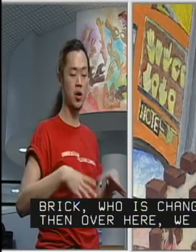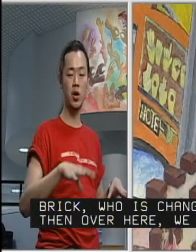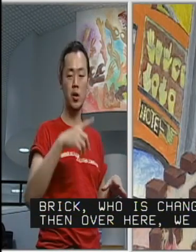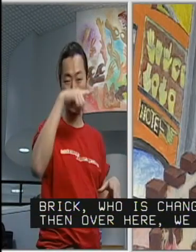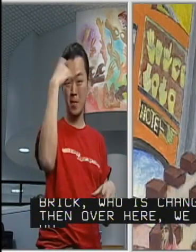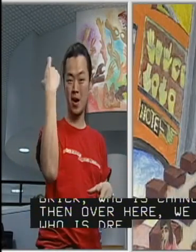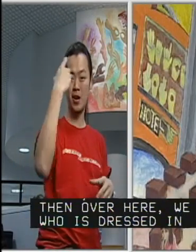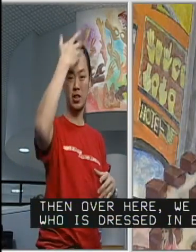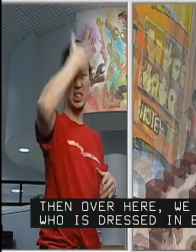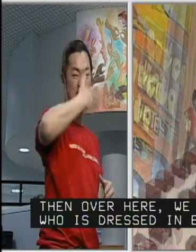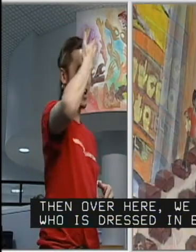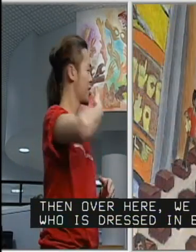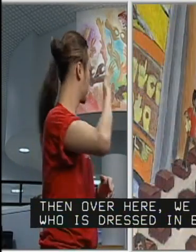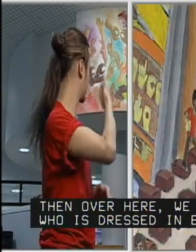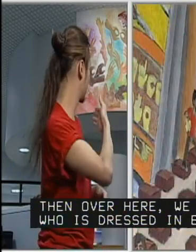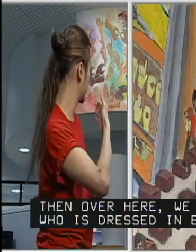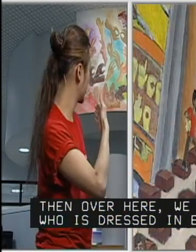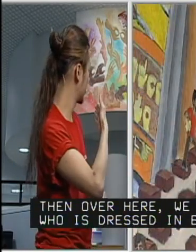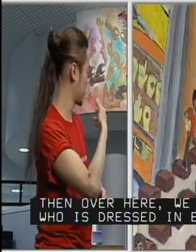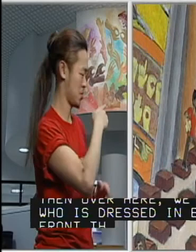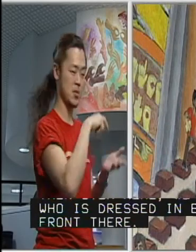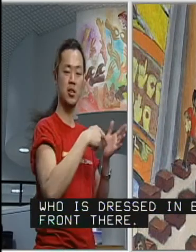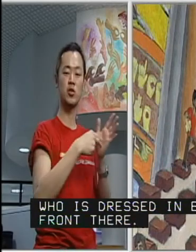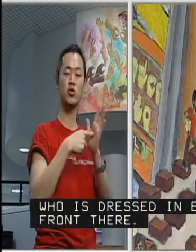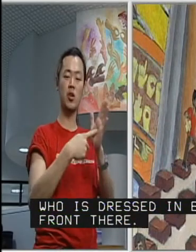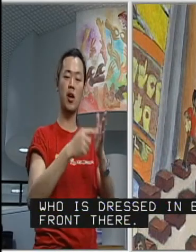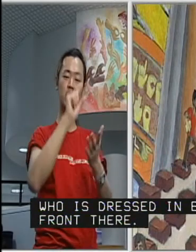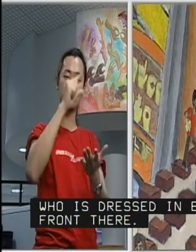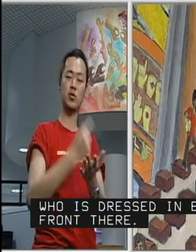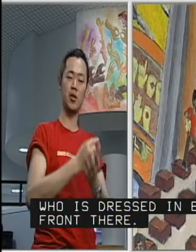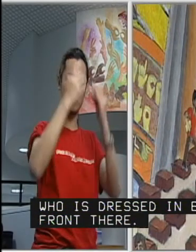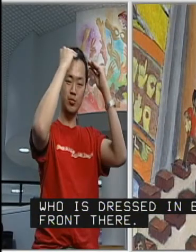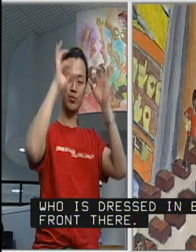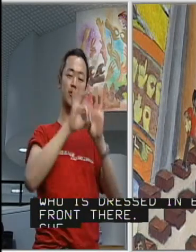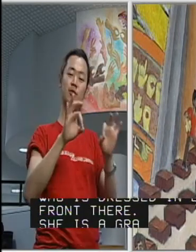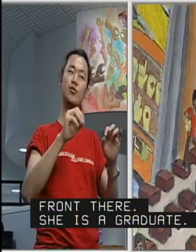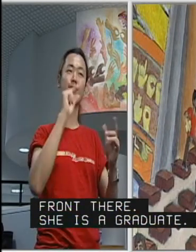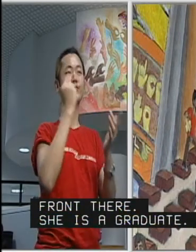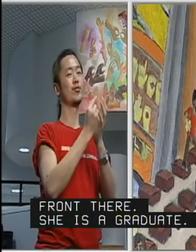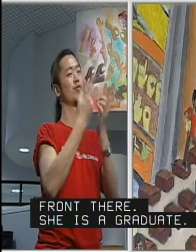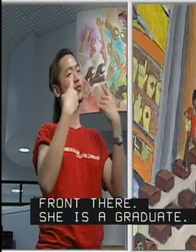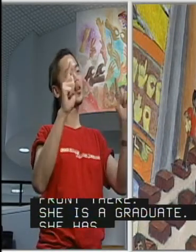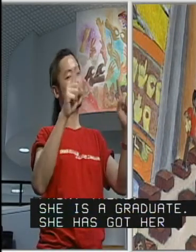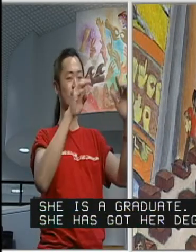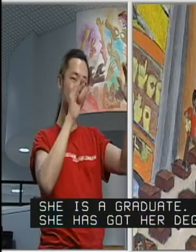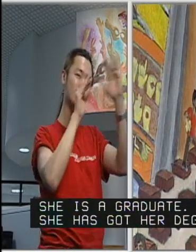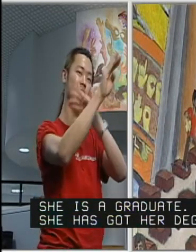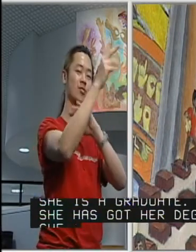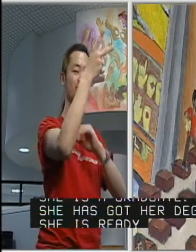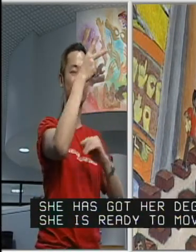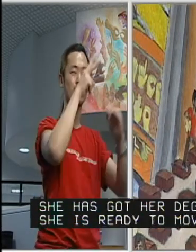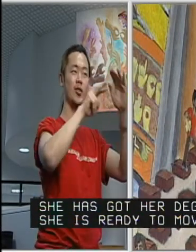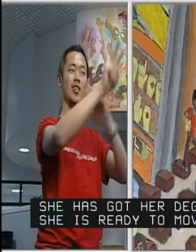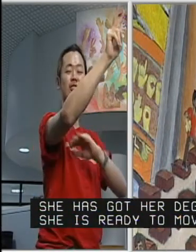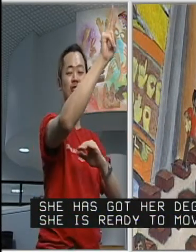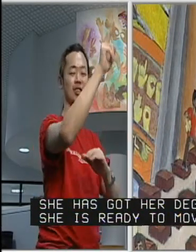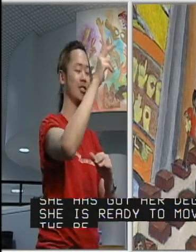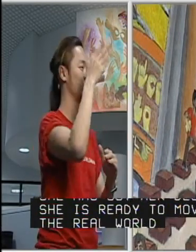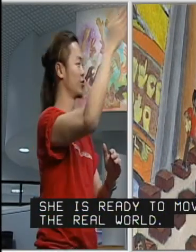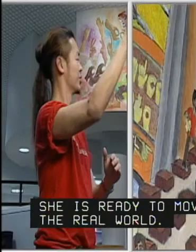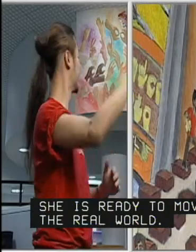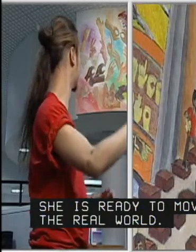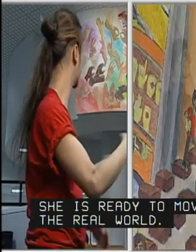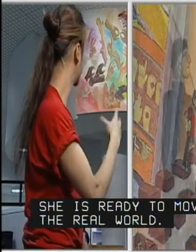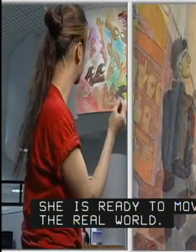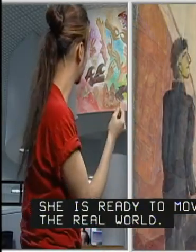woman who's dressed in black on the front there. She's a graduate. She's got her degree. She's ready to move out into